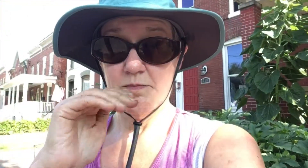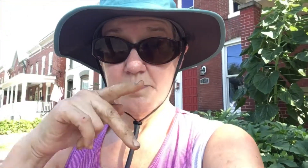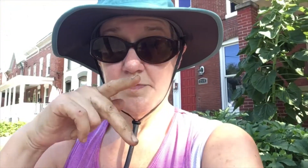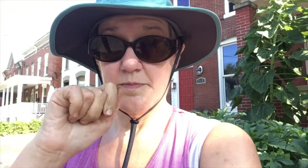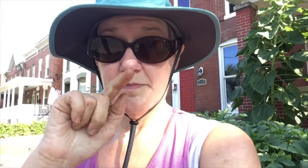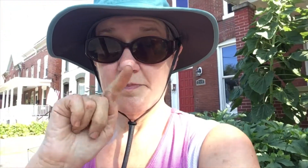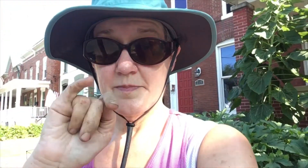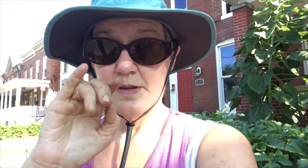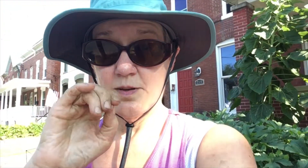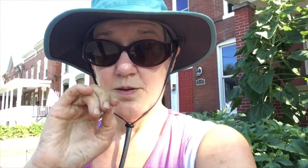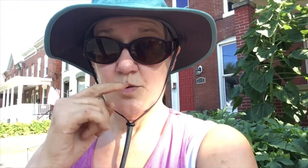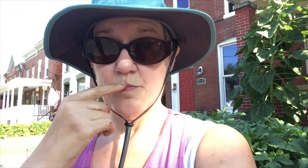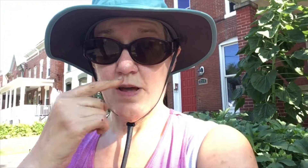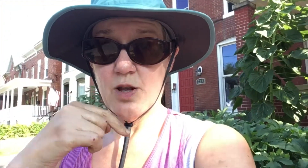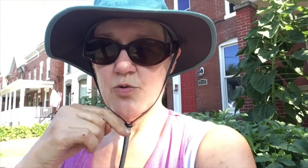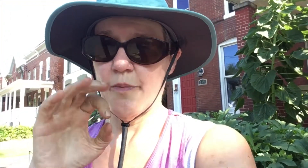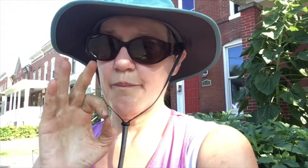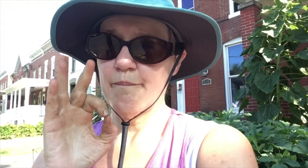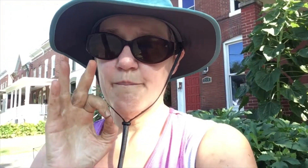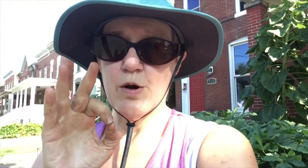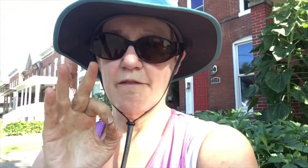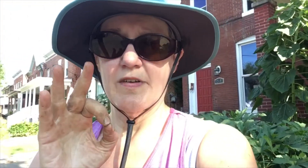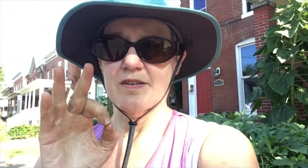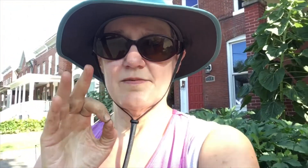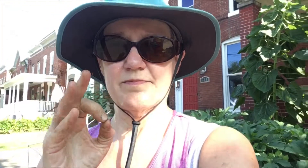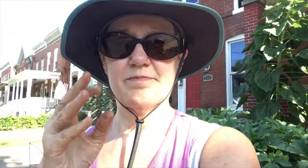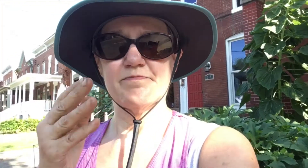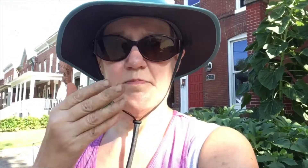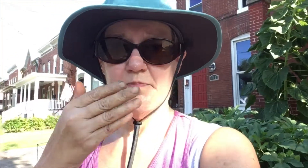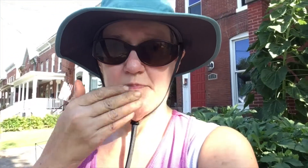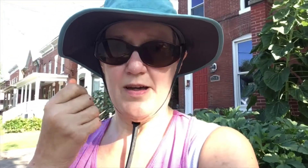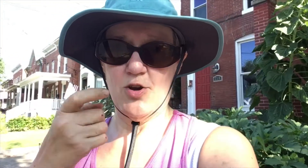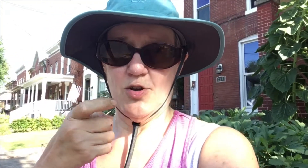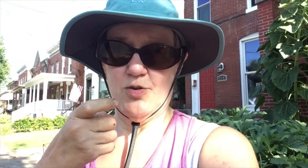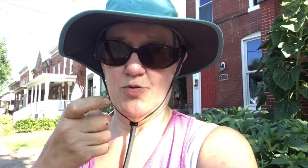Now these small patio tomatoes have been perfect this year.